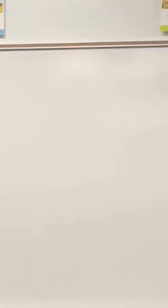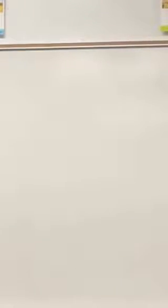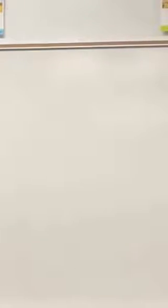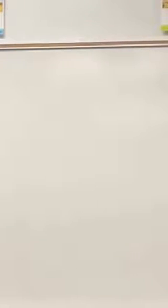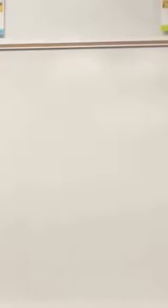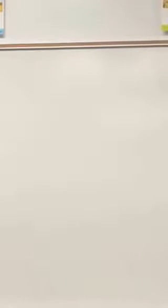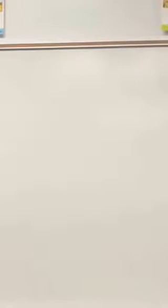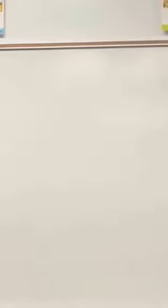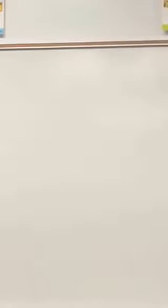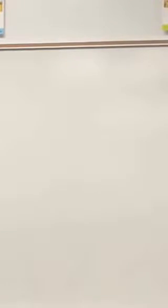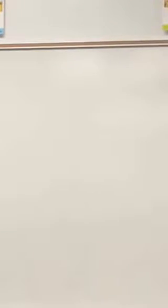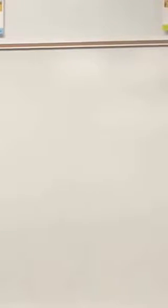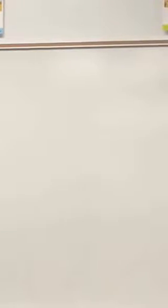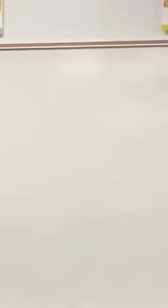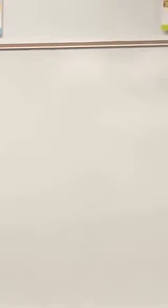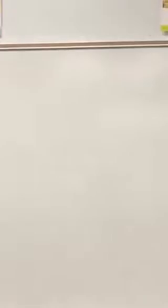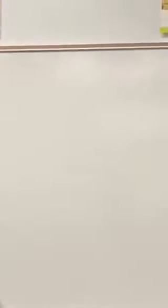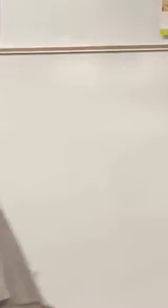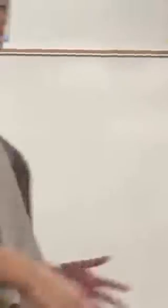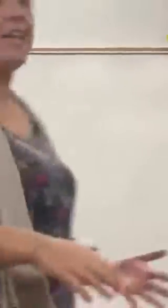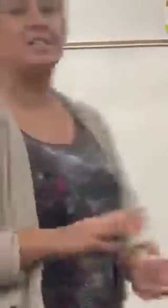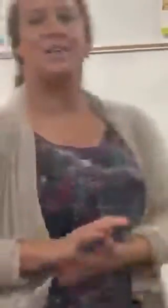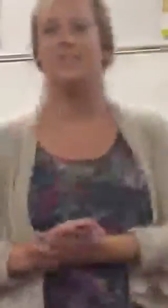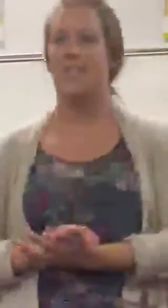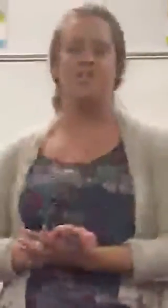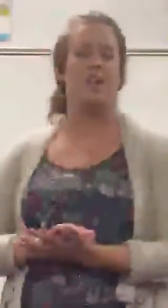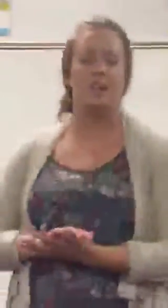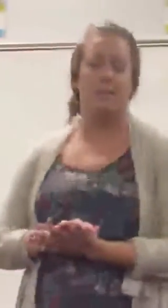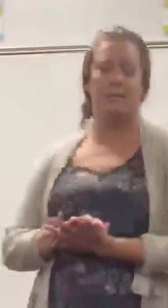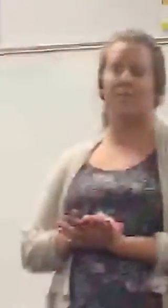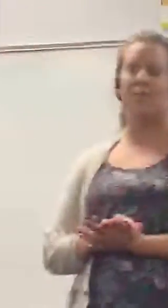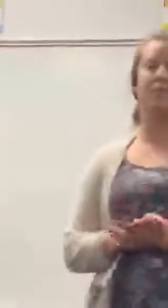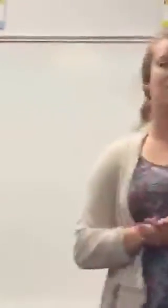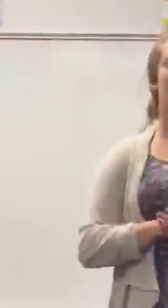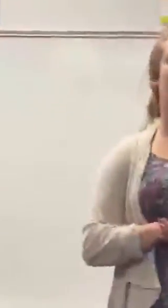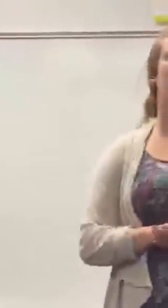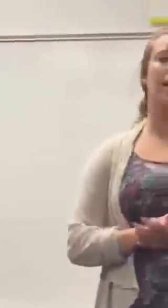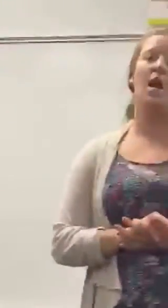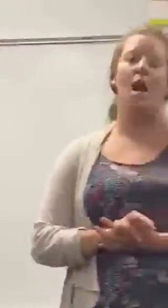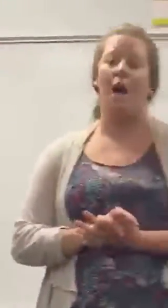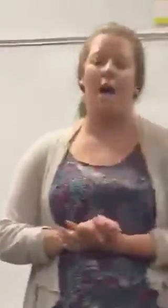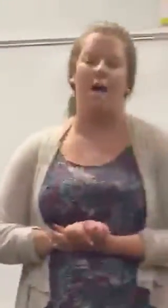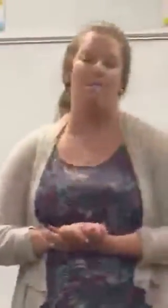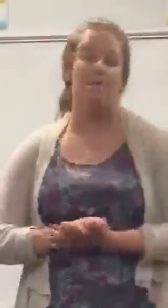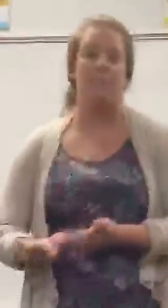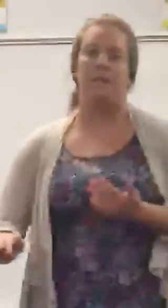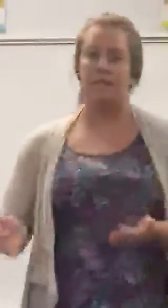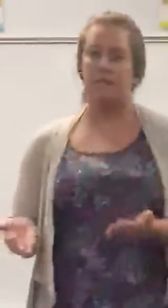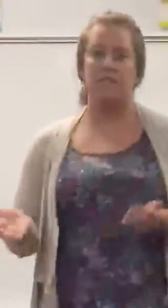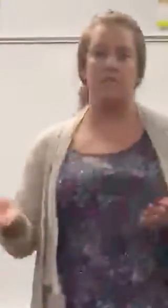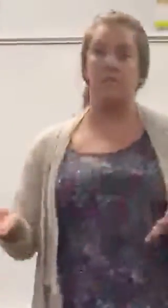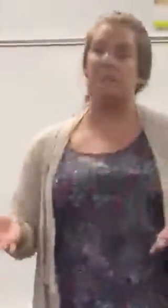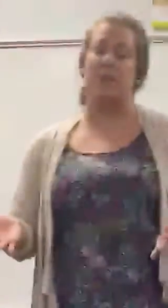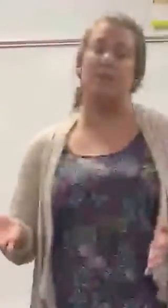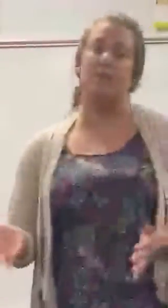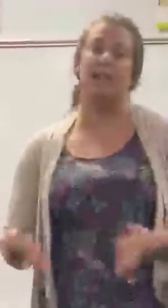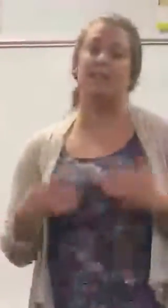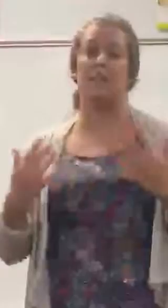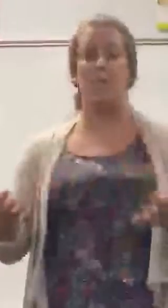Okay, from the looks of it, it seems that everyone has read their section. I know it was a really short article, But I picked it because it was really meaningful as to the